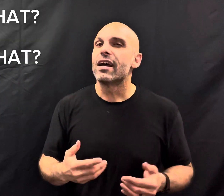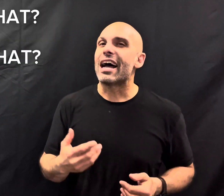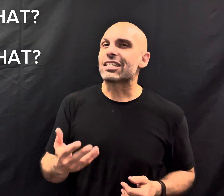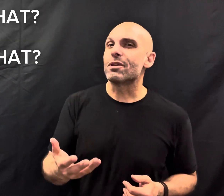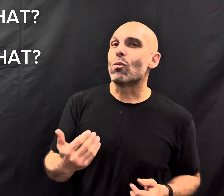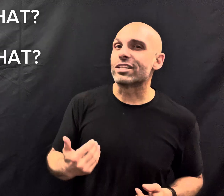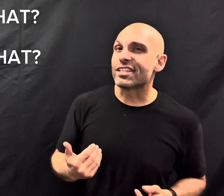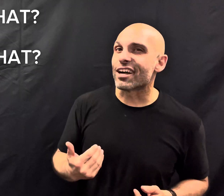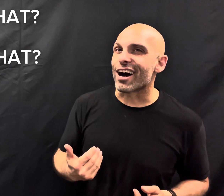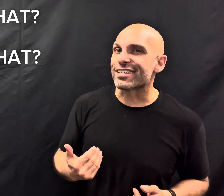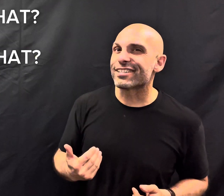Ask me what's the cost.